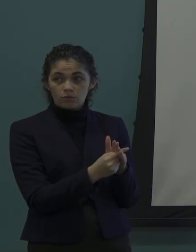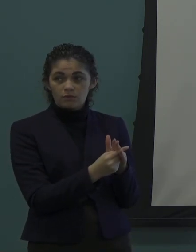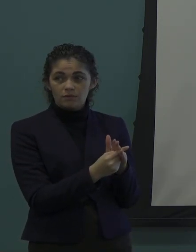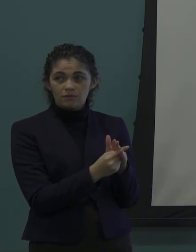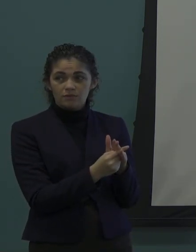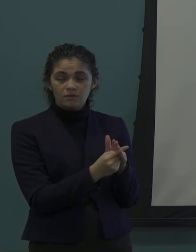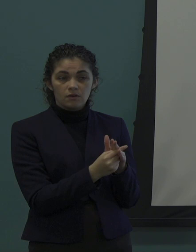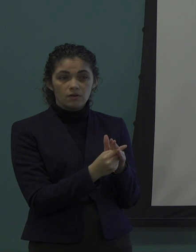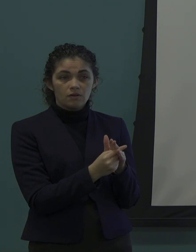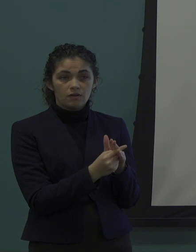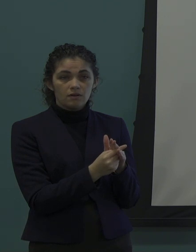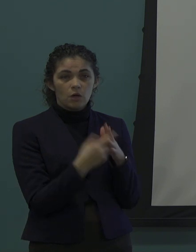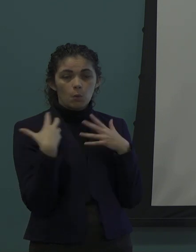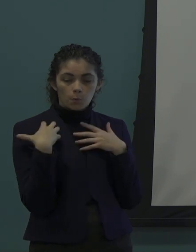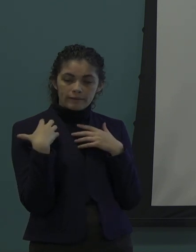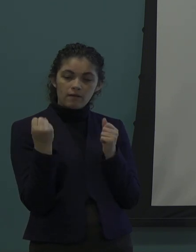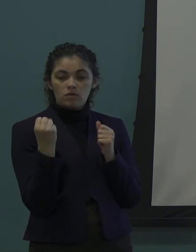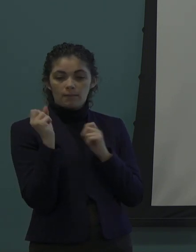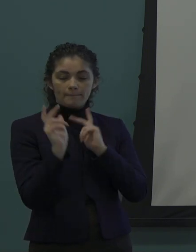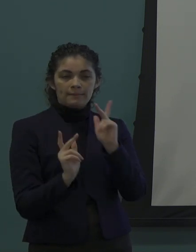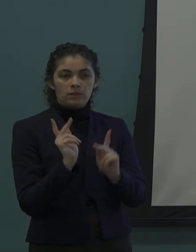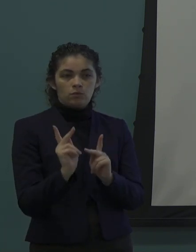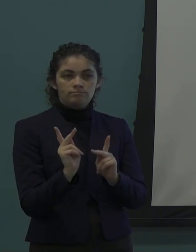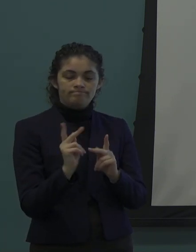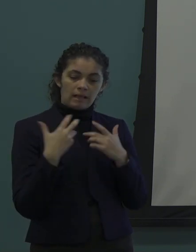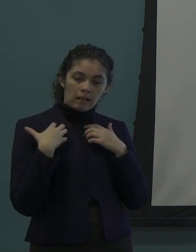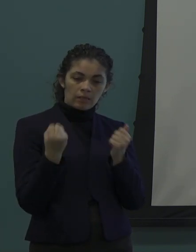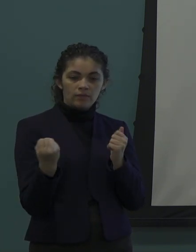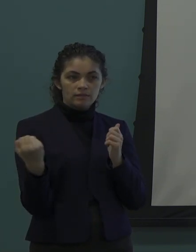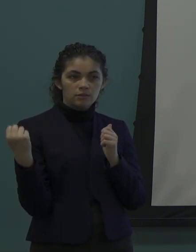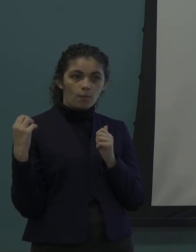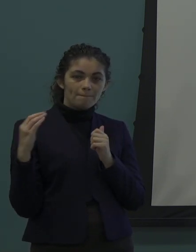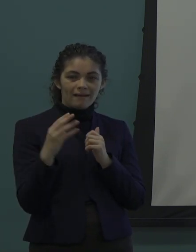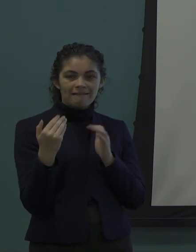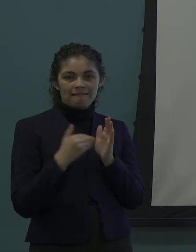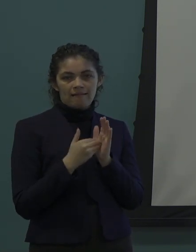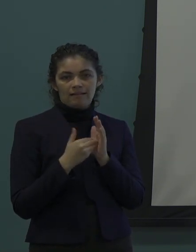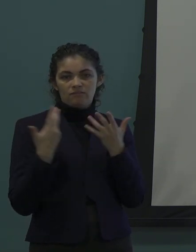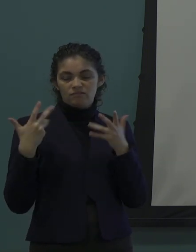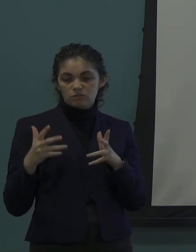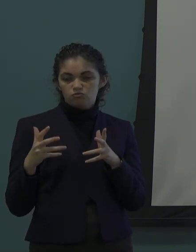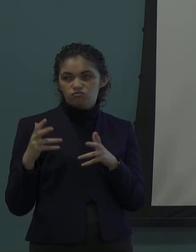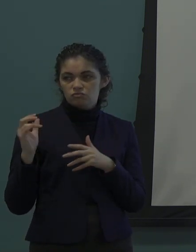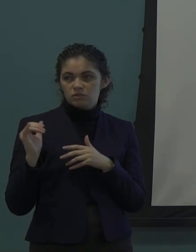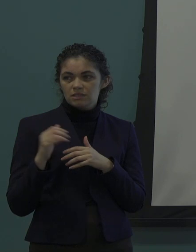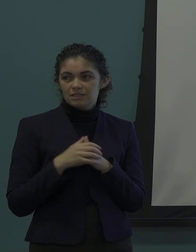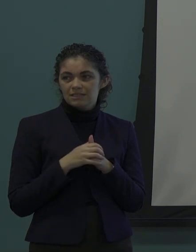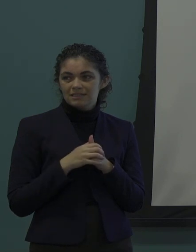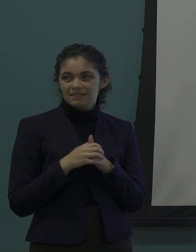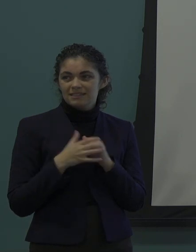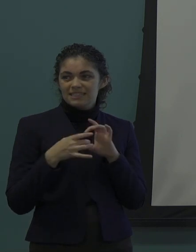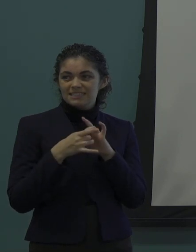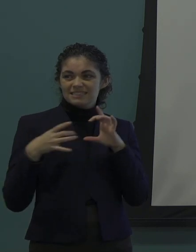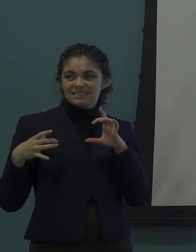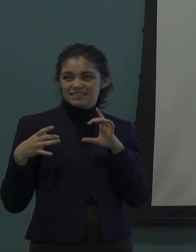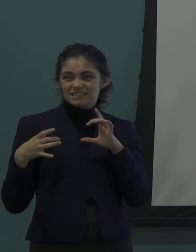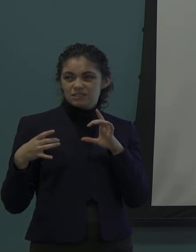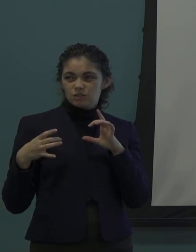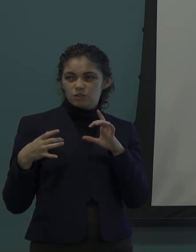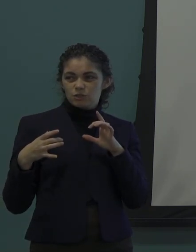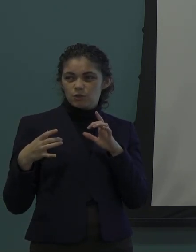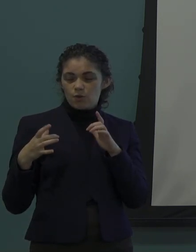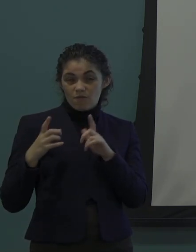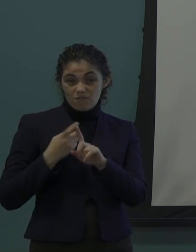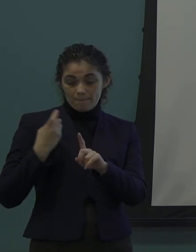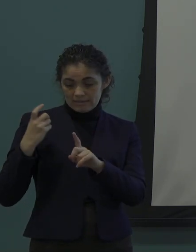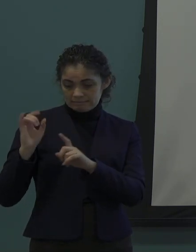on our curve recovered cases. When we clear someone from a case, we do what's called a discontinuation of